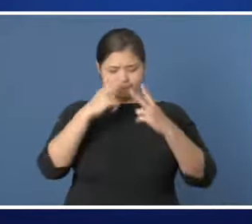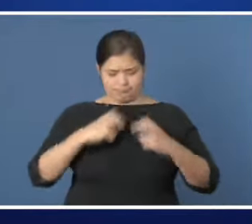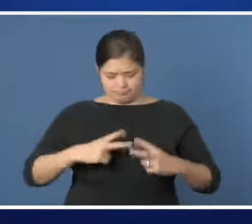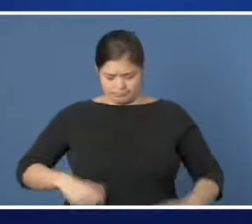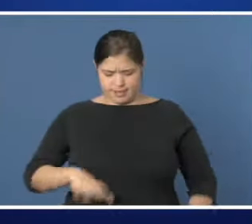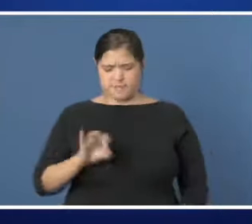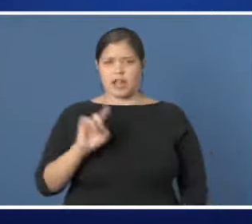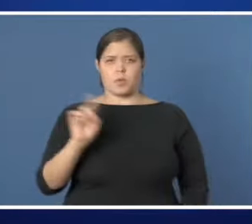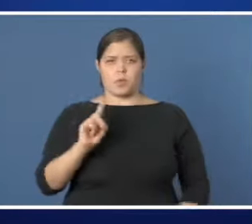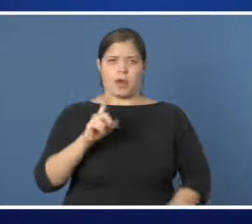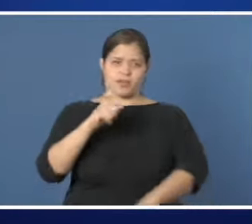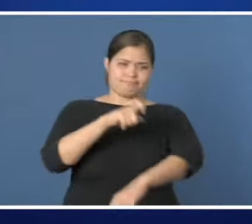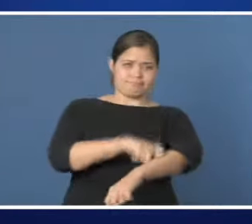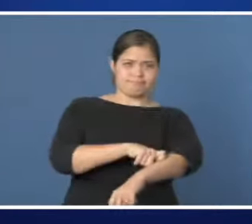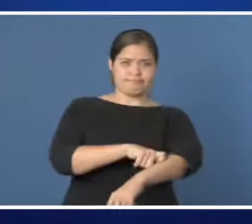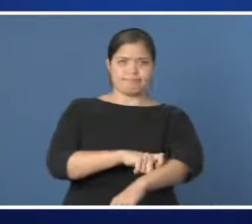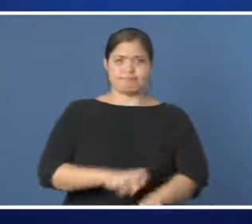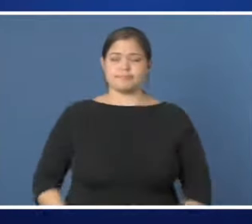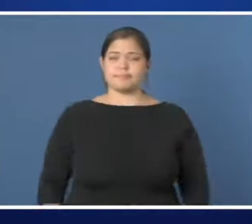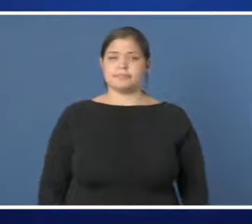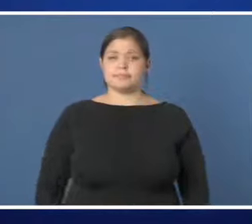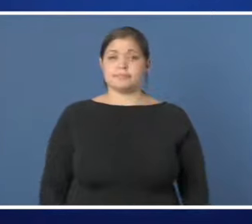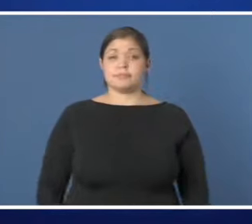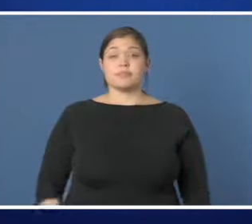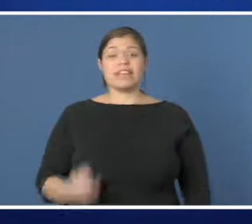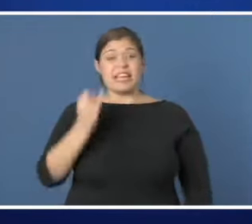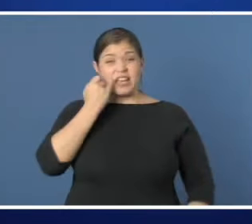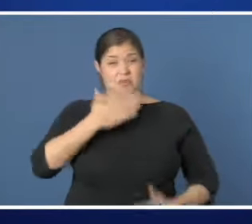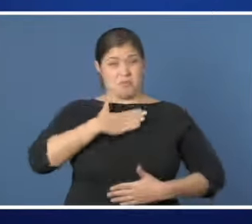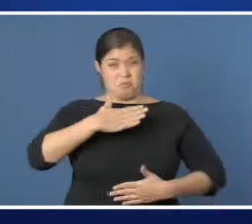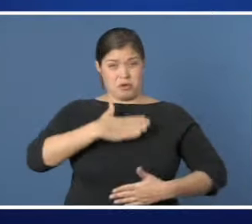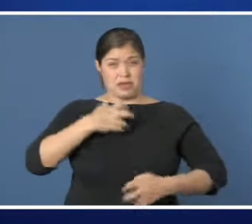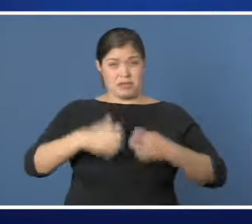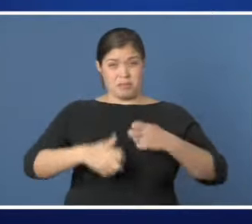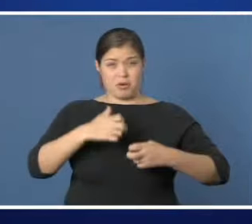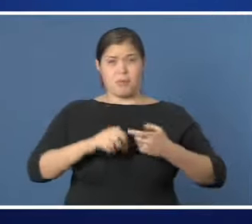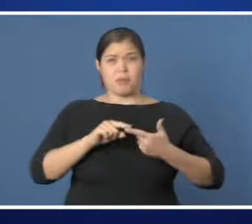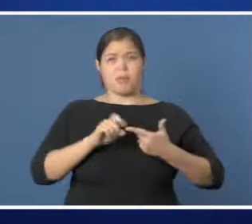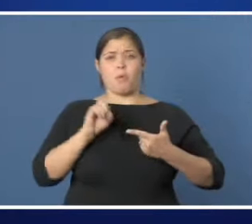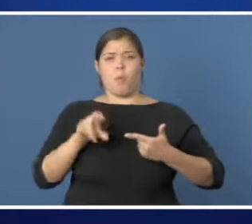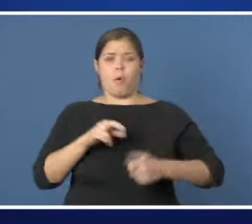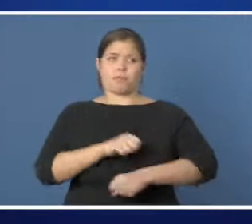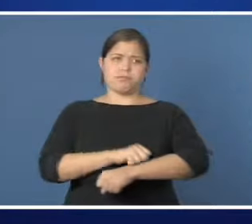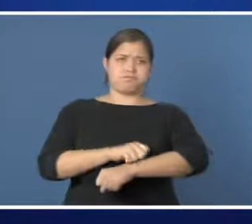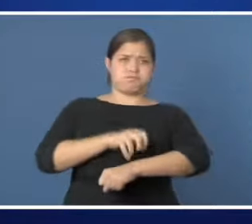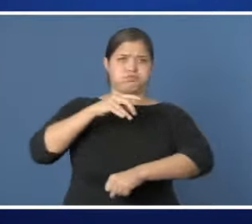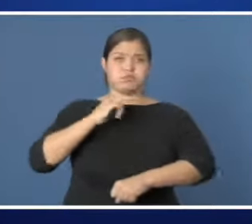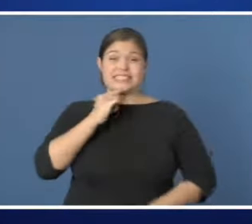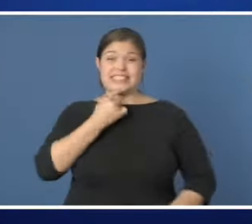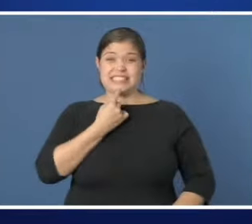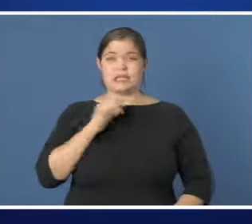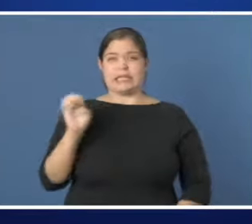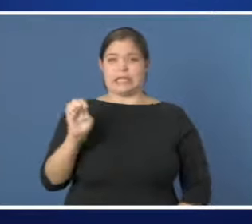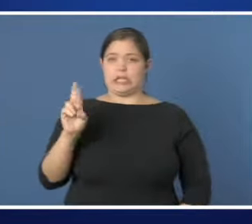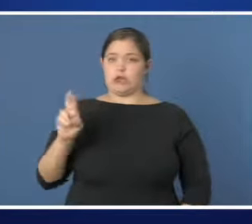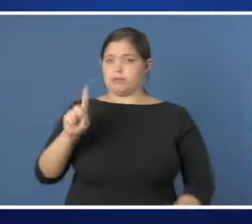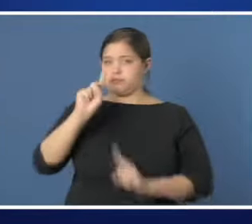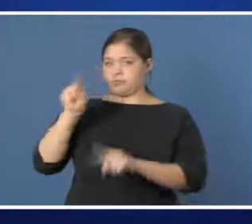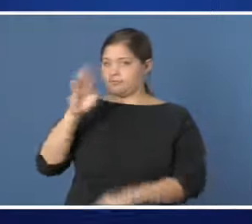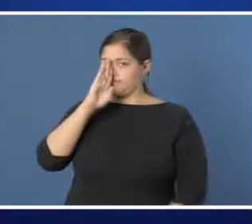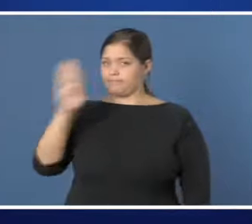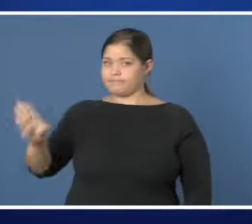Elevate if sting is on leg or arm. Go to emergency facility for breathing difficulty